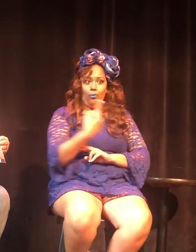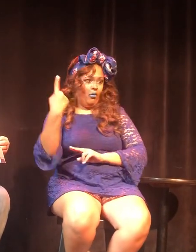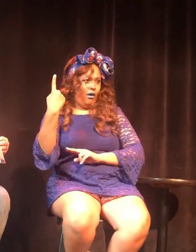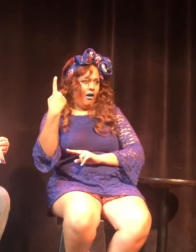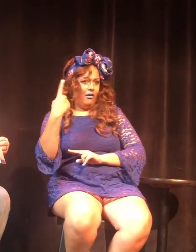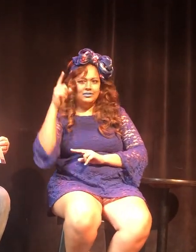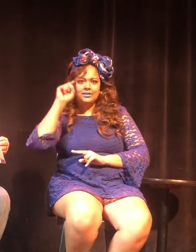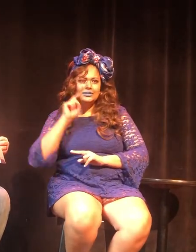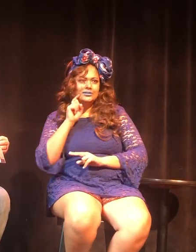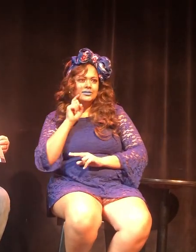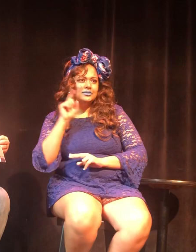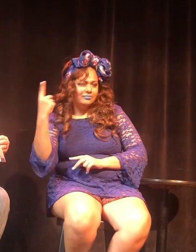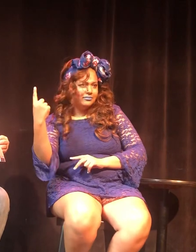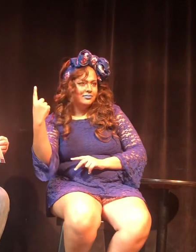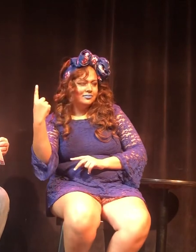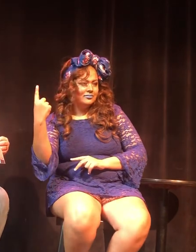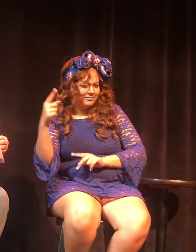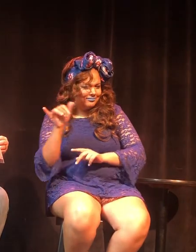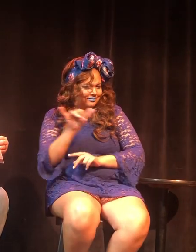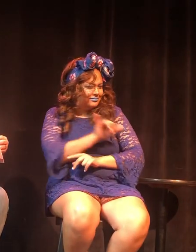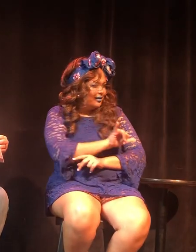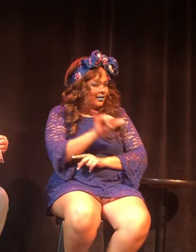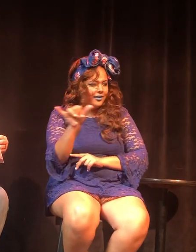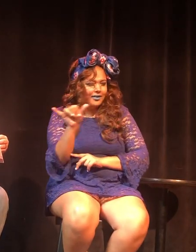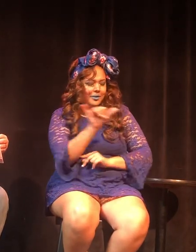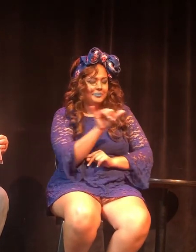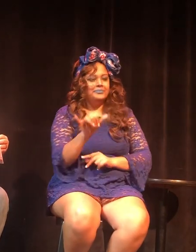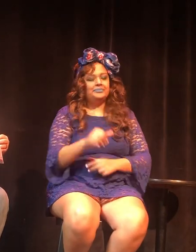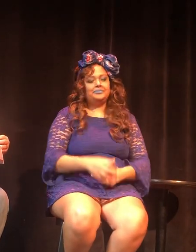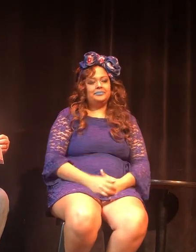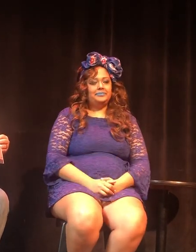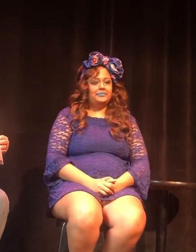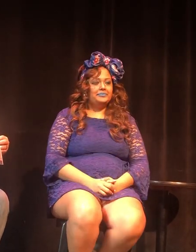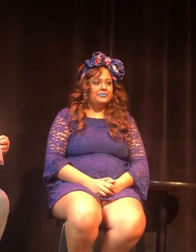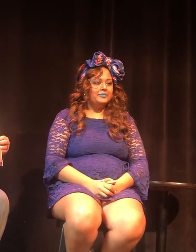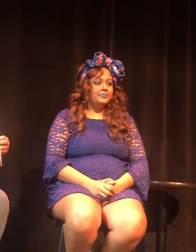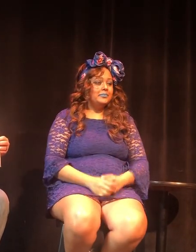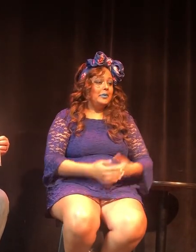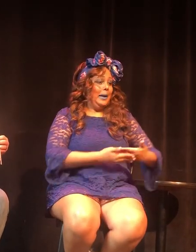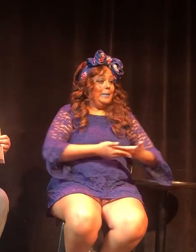them have cygnets. That's what baby swans are called, said Derek.